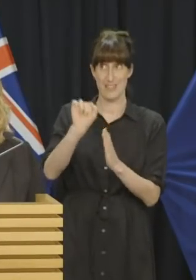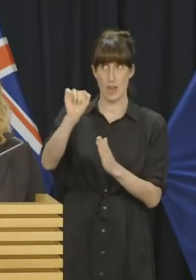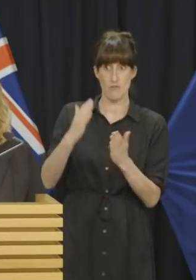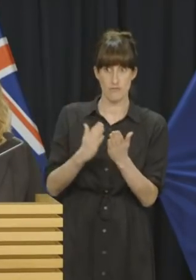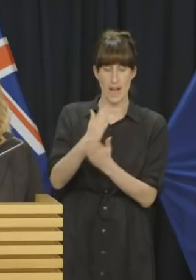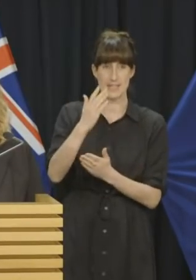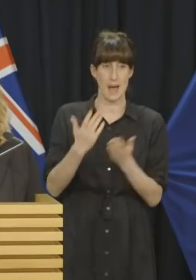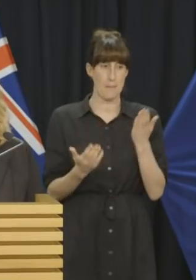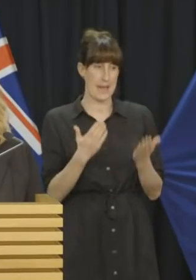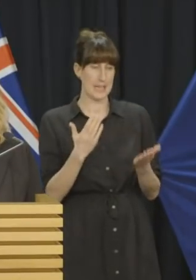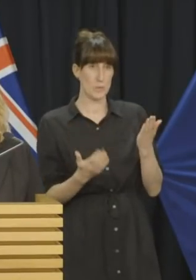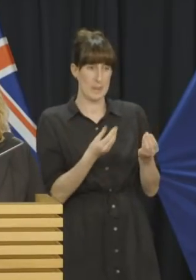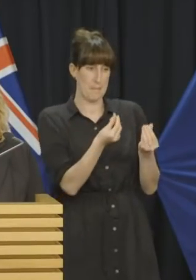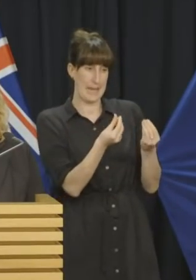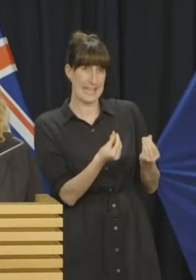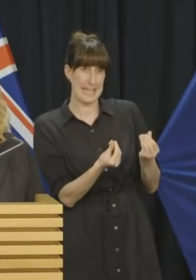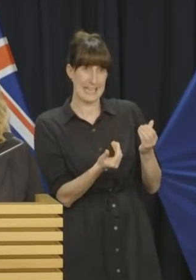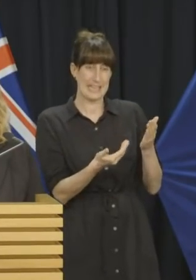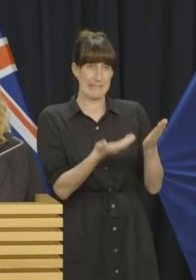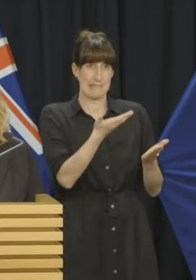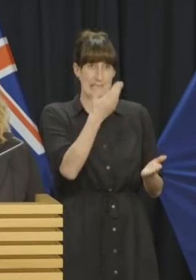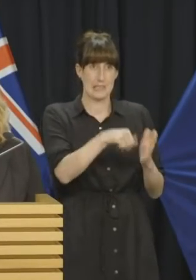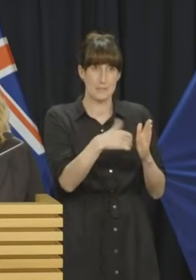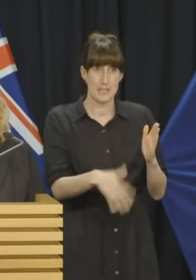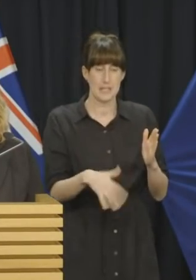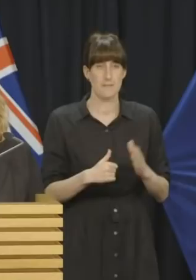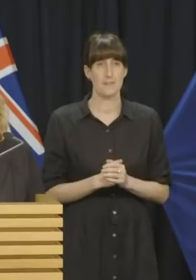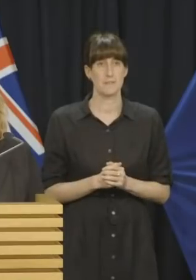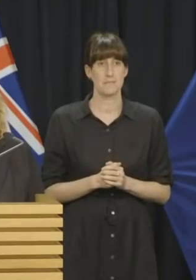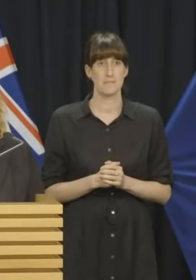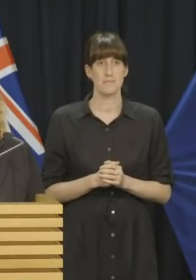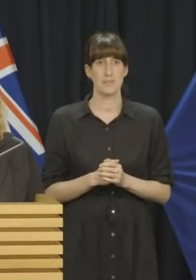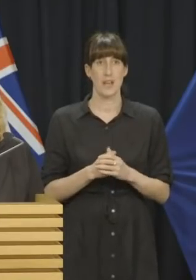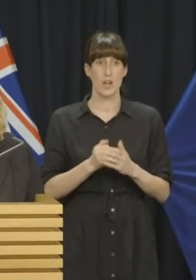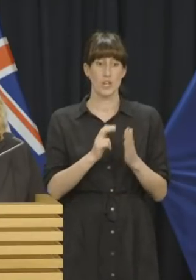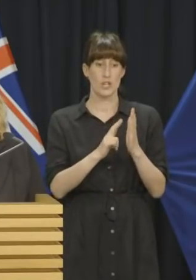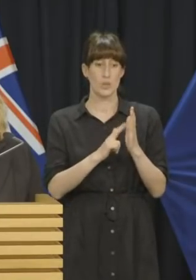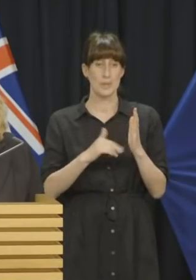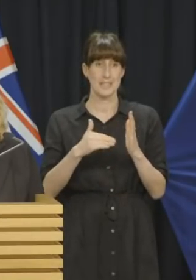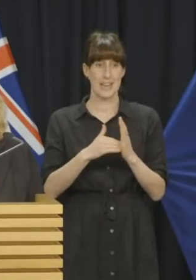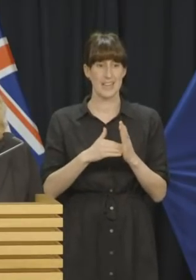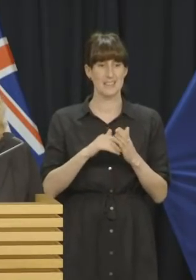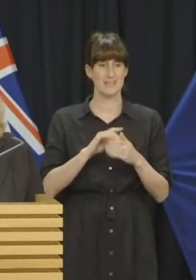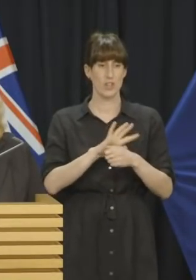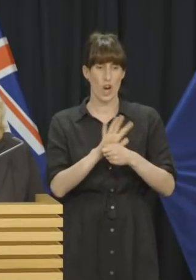The global spread of COVID-19, resulting in economic downturn and